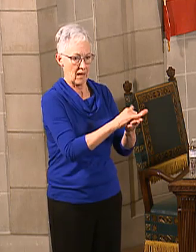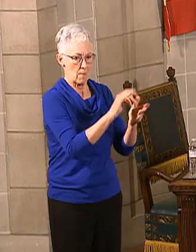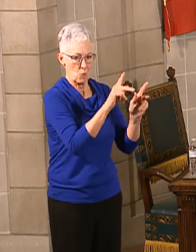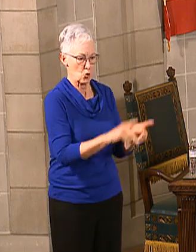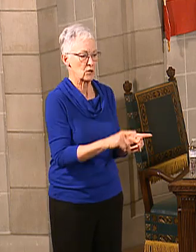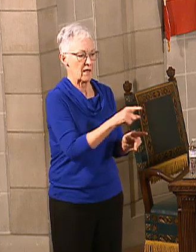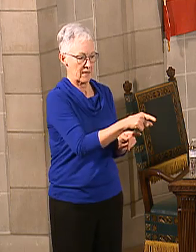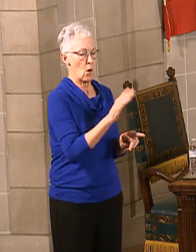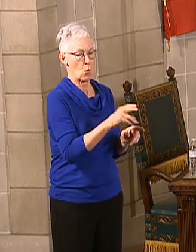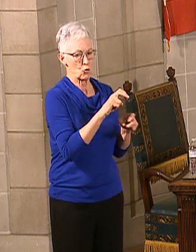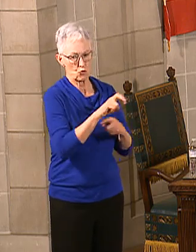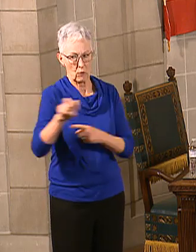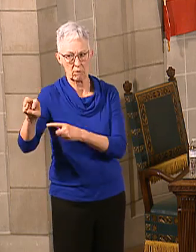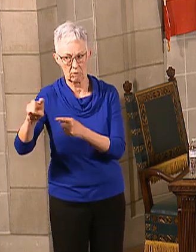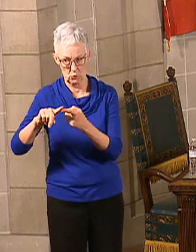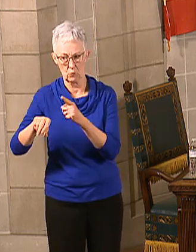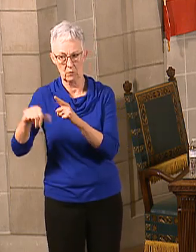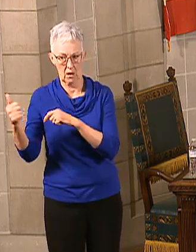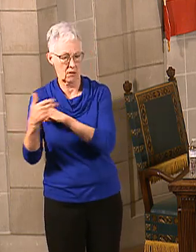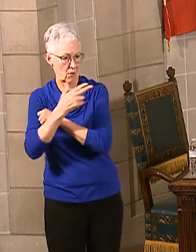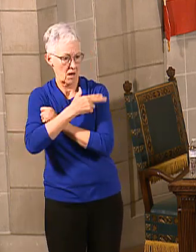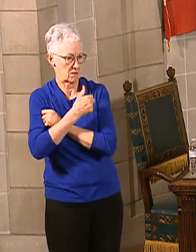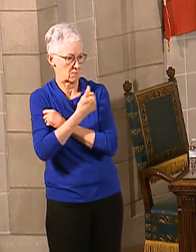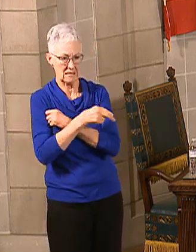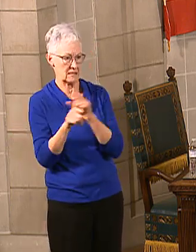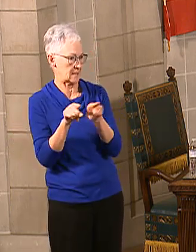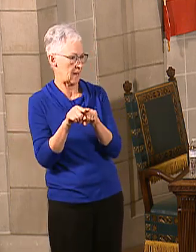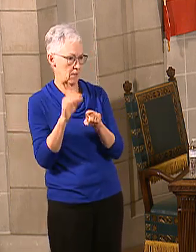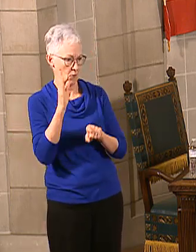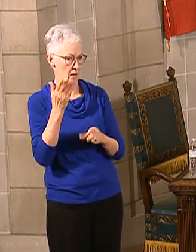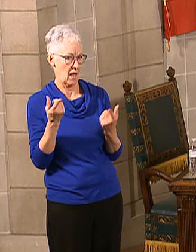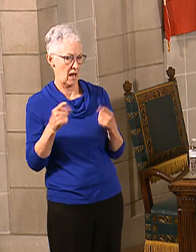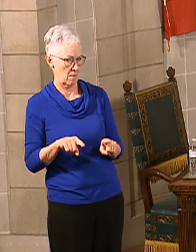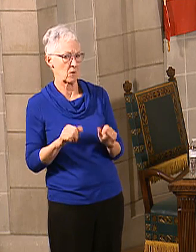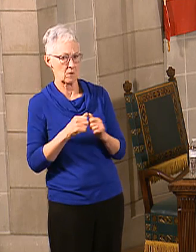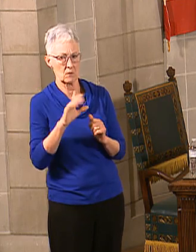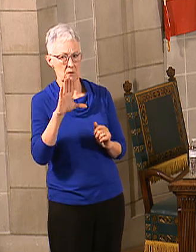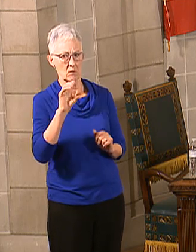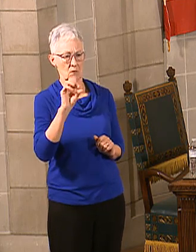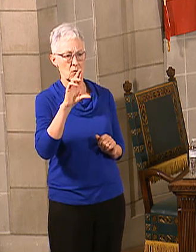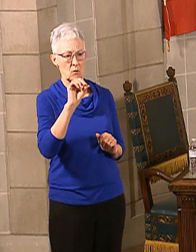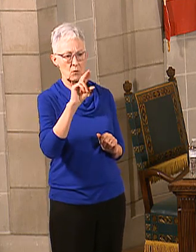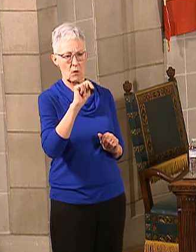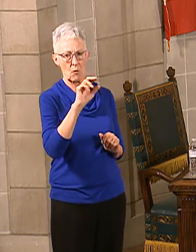same procedure will continue to go on for the coronavirus patients.